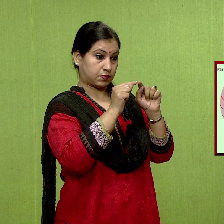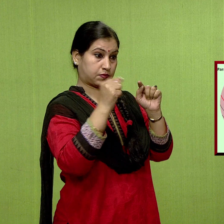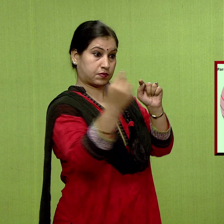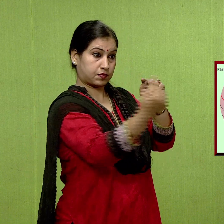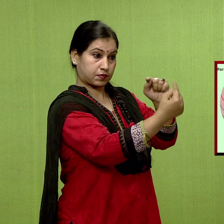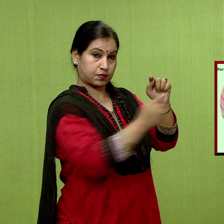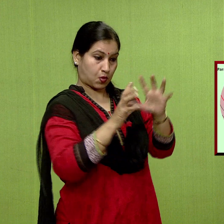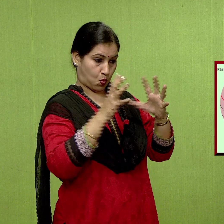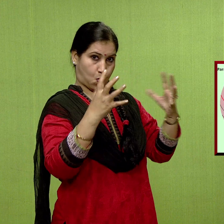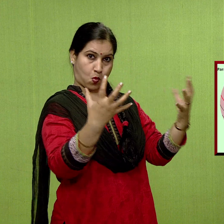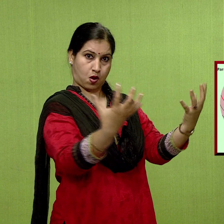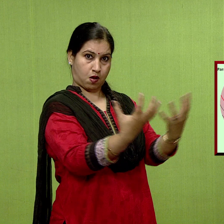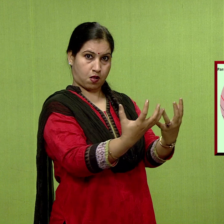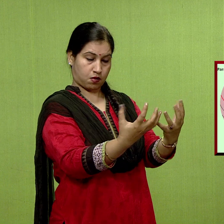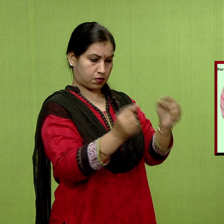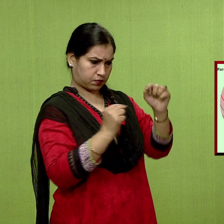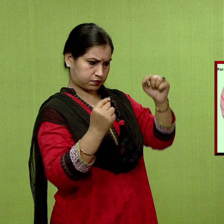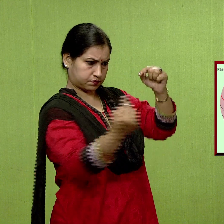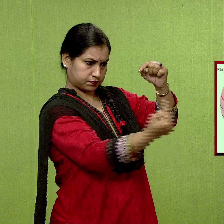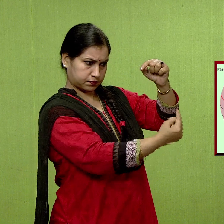understand the absolute location.